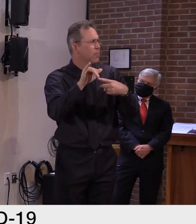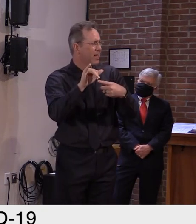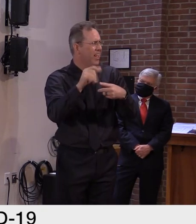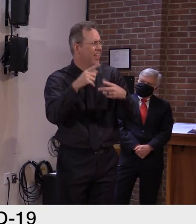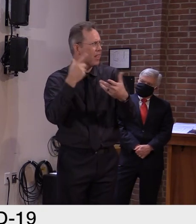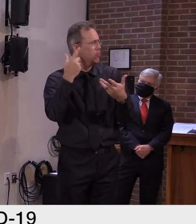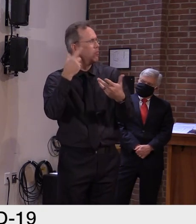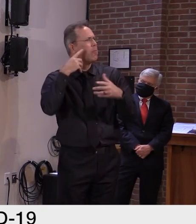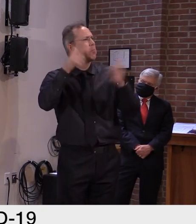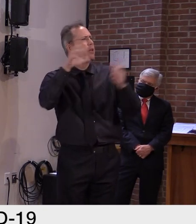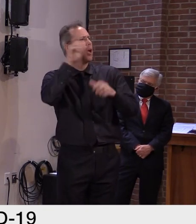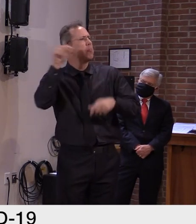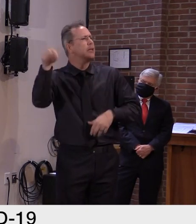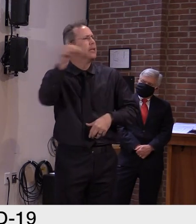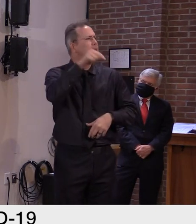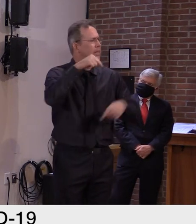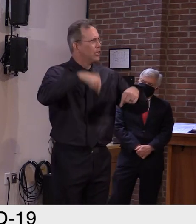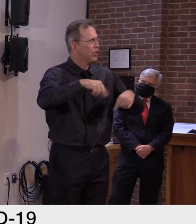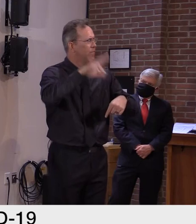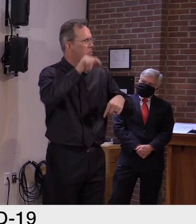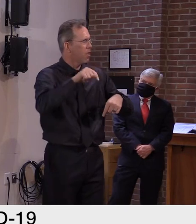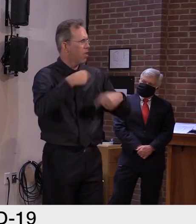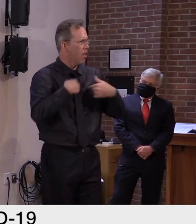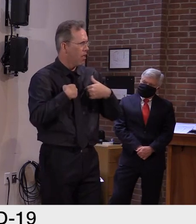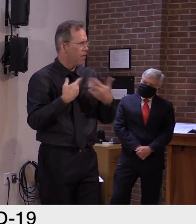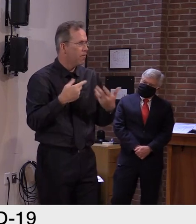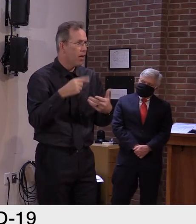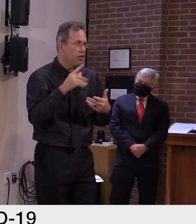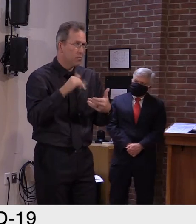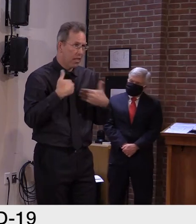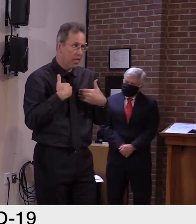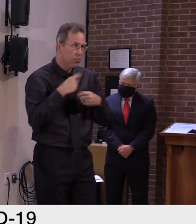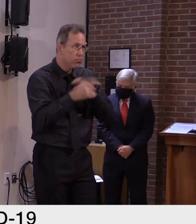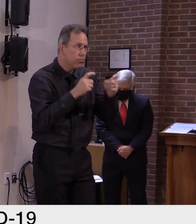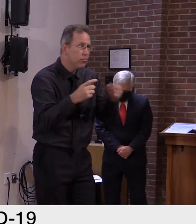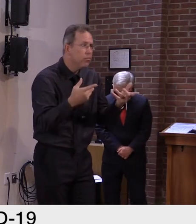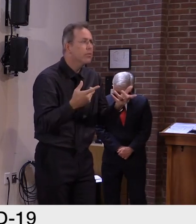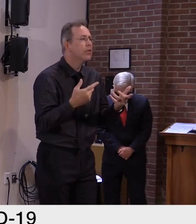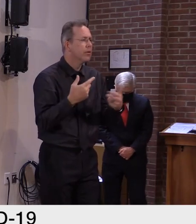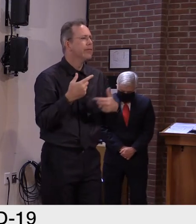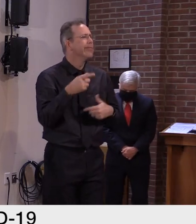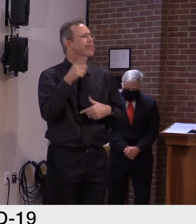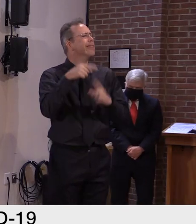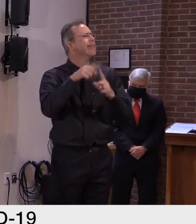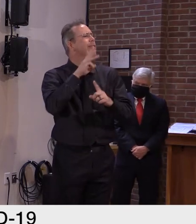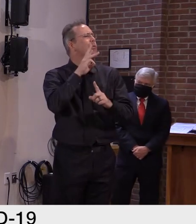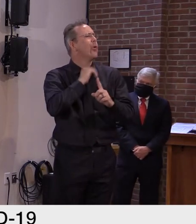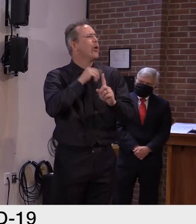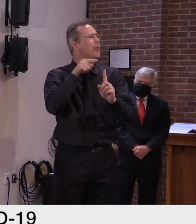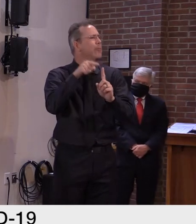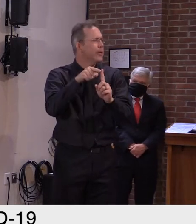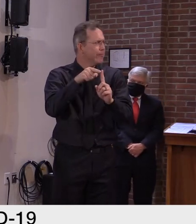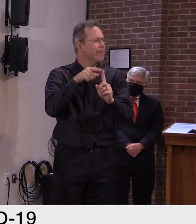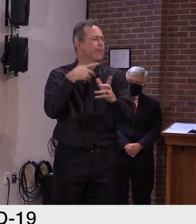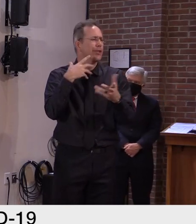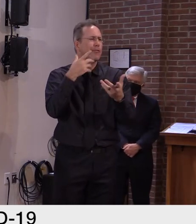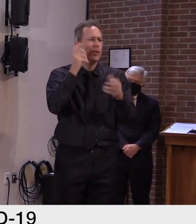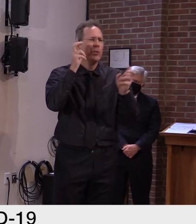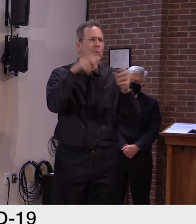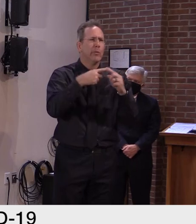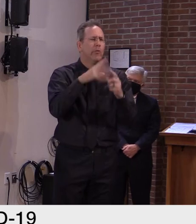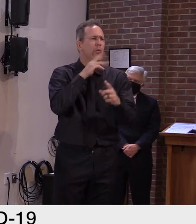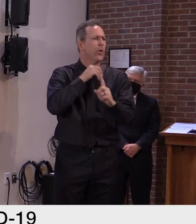them a letter, and I think some of our administration has heard back from them. But we've seen this week